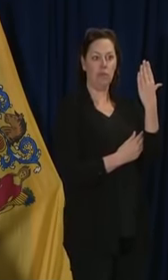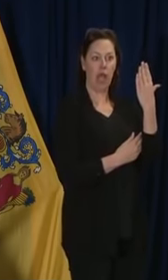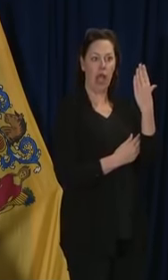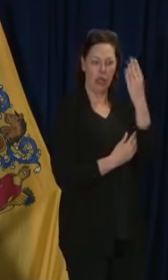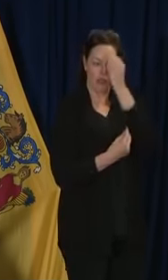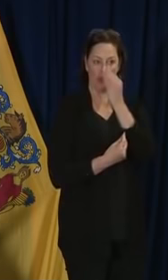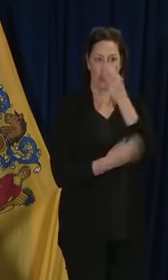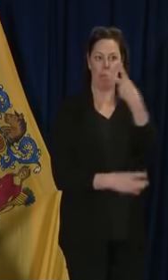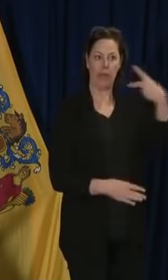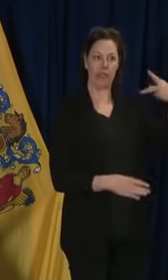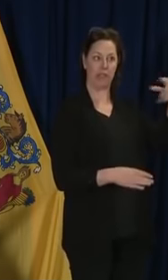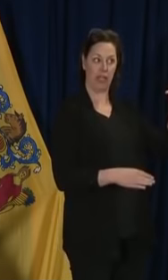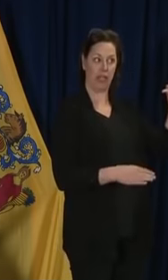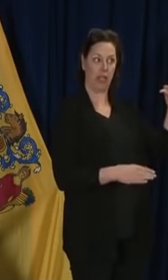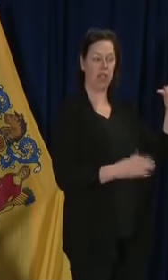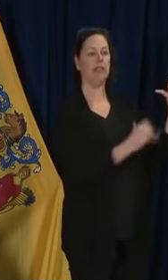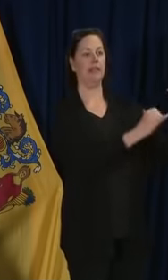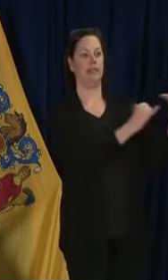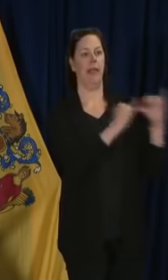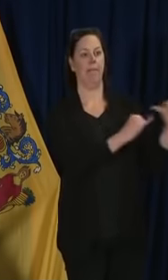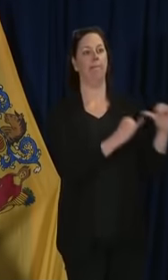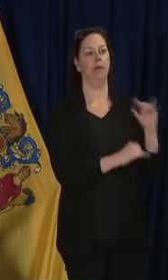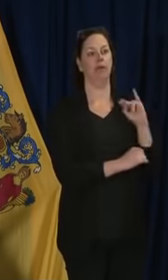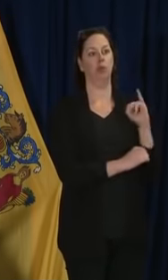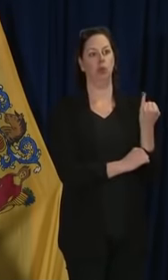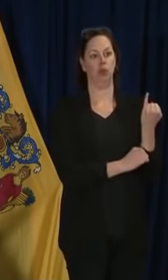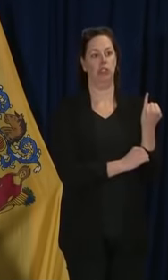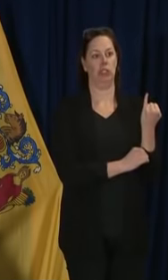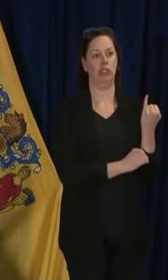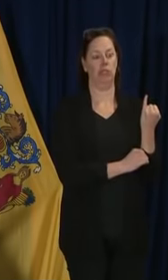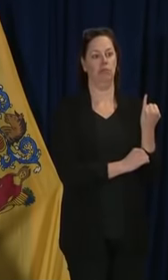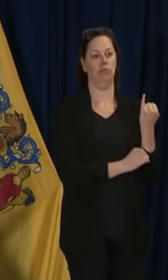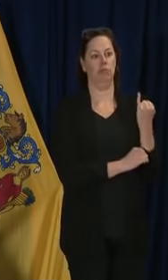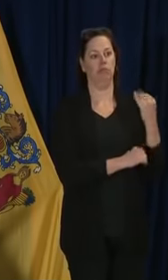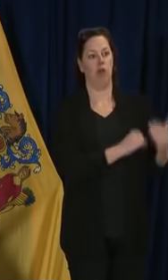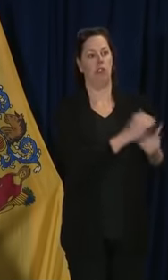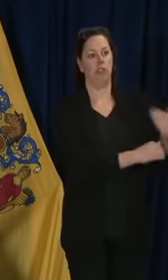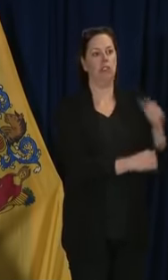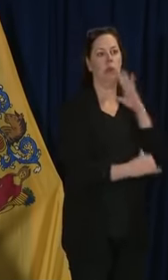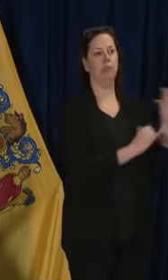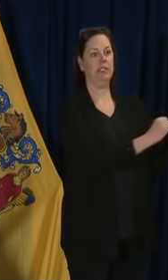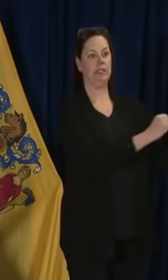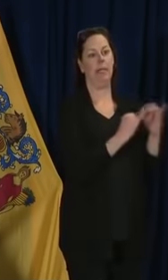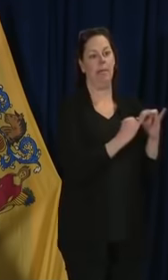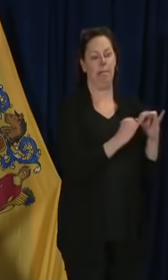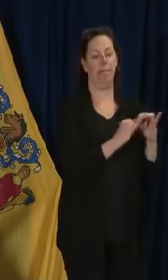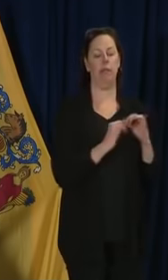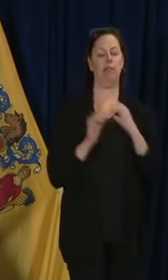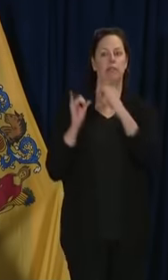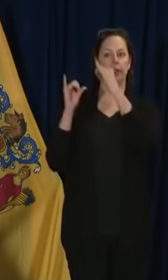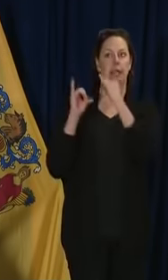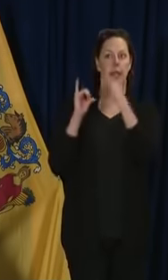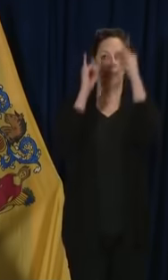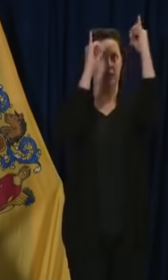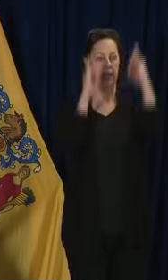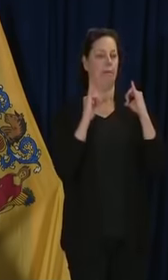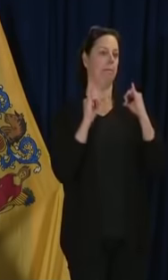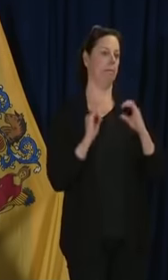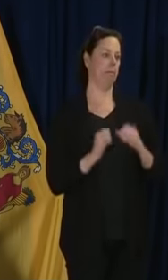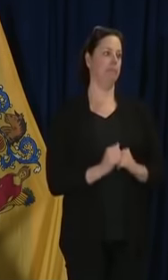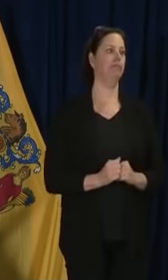to share that Pennsylvania will also be joining our regional efforts and taking similar steps to the ones I am